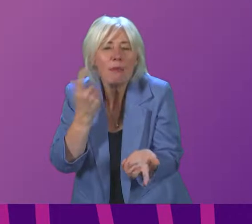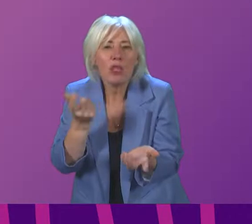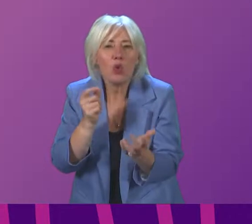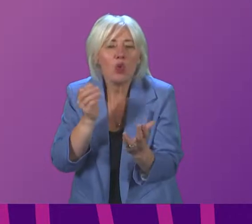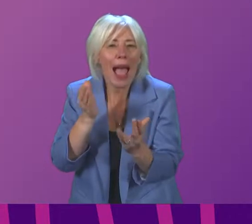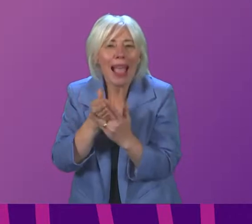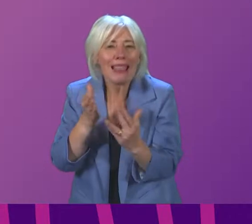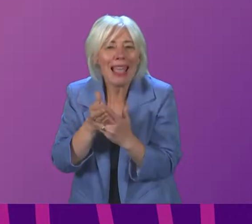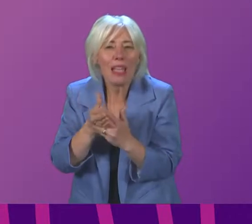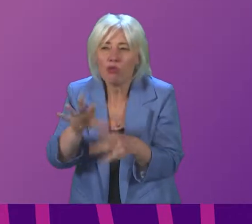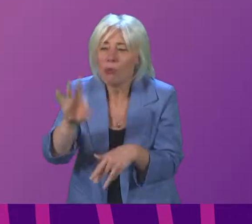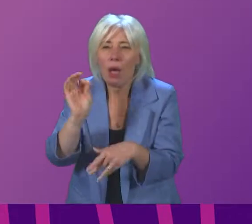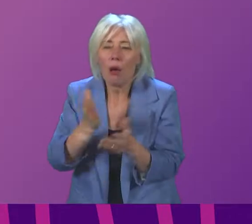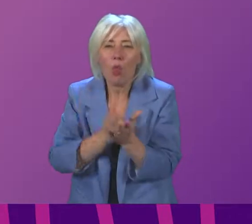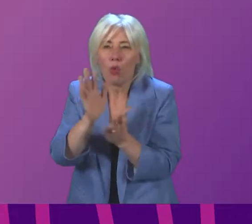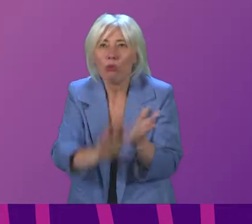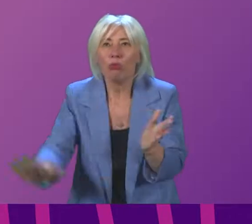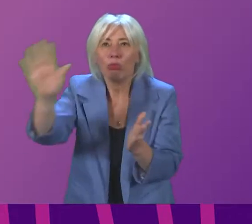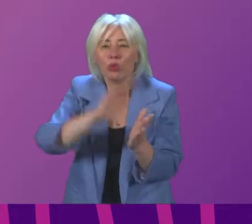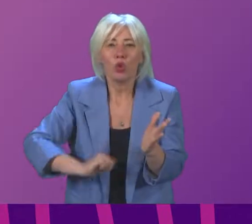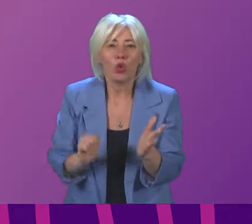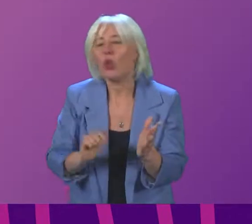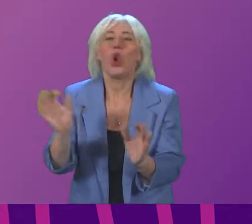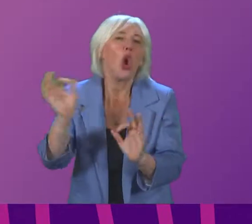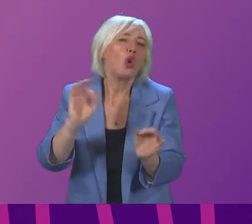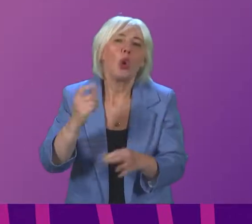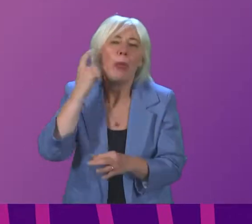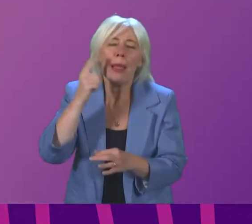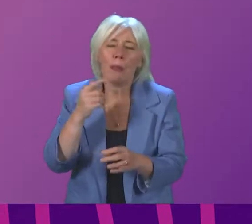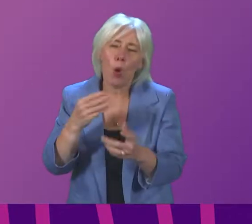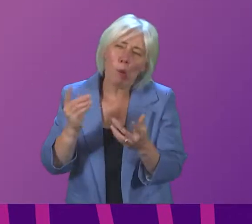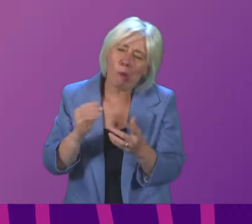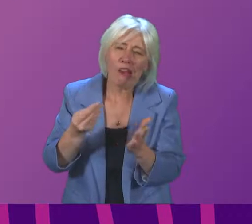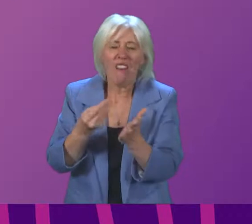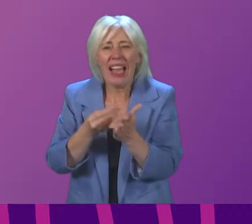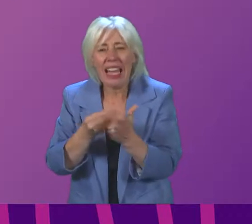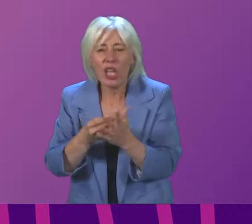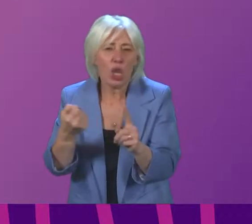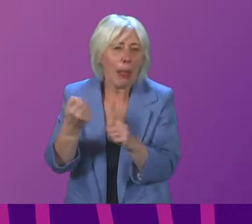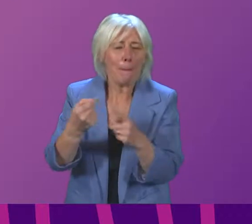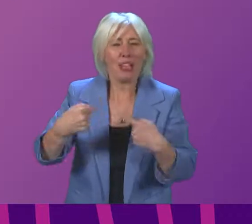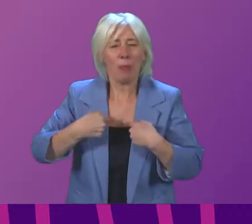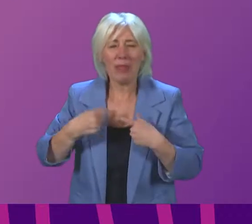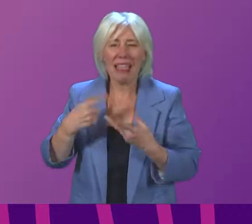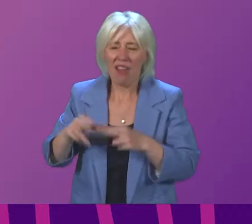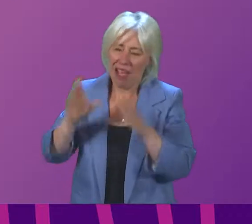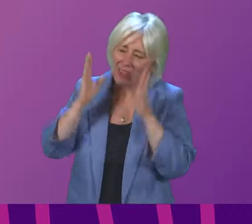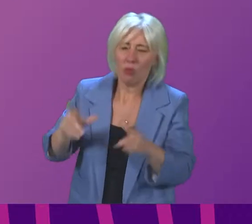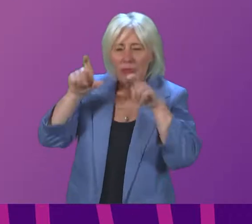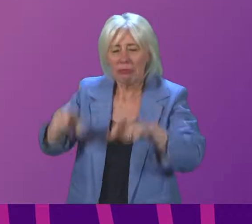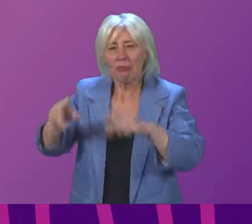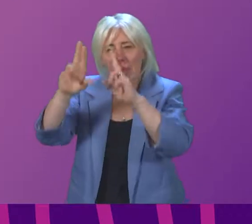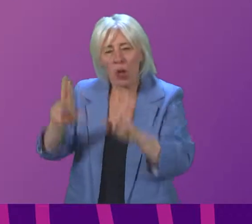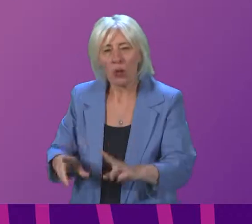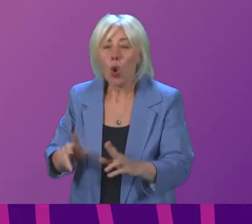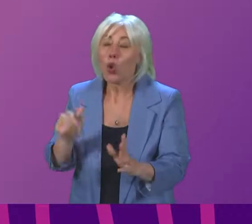to people across the country? And no one should have to think of the financial impact of self-isolation on them or their family. So